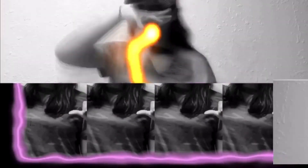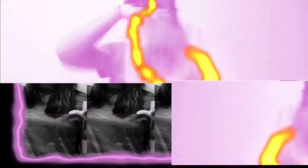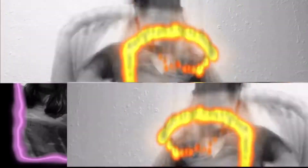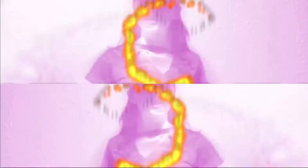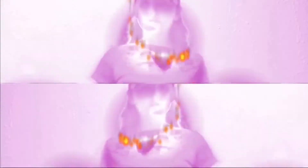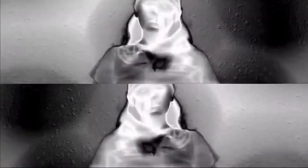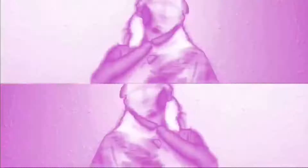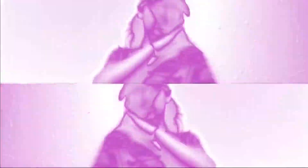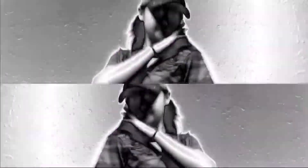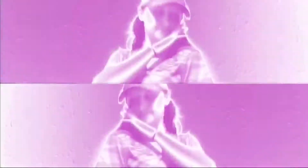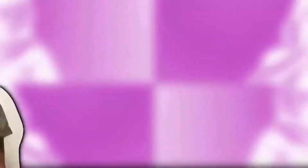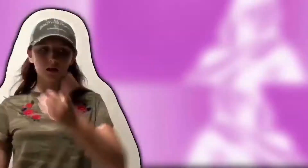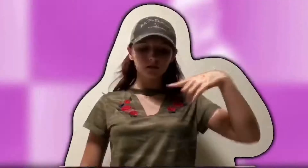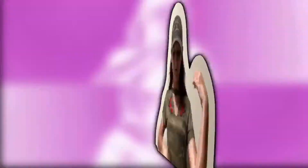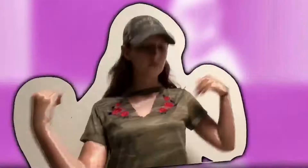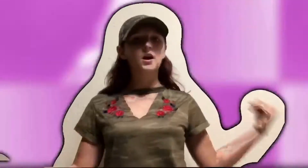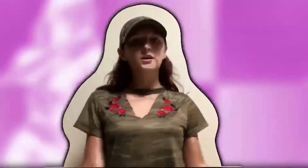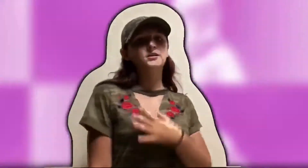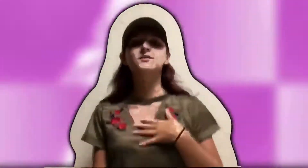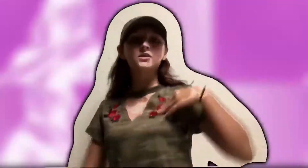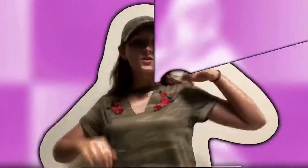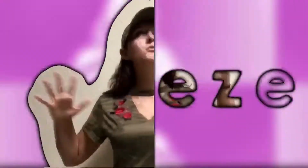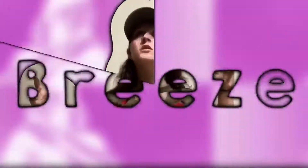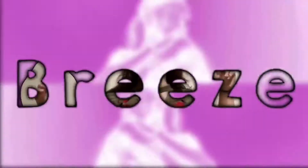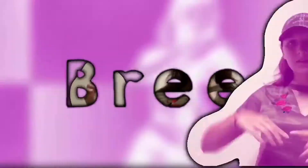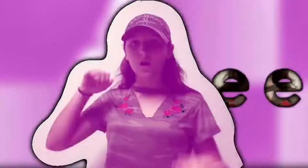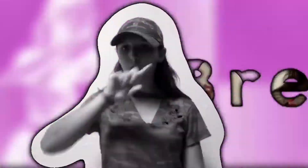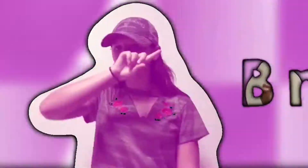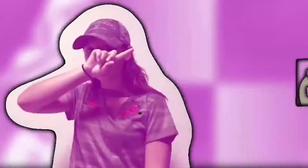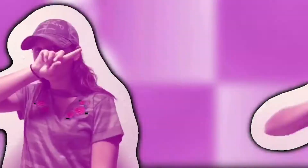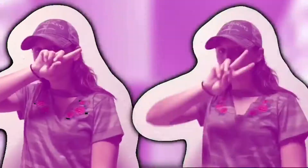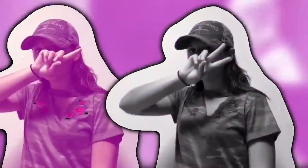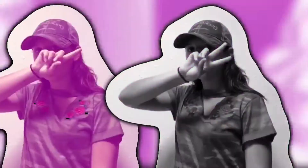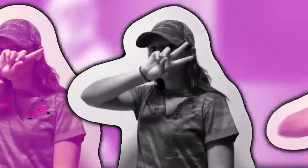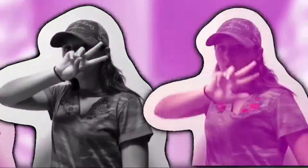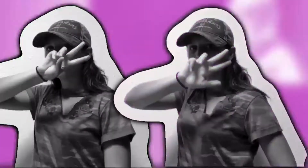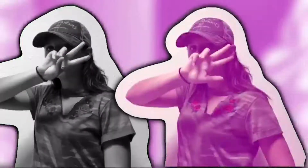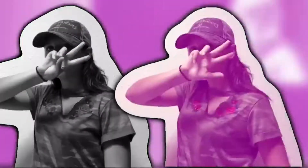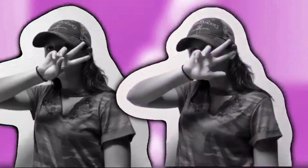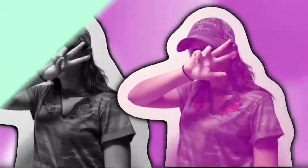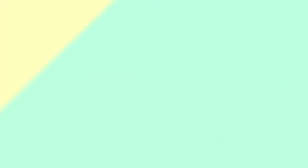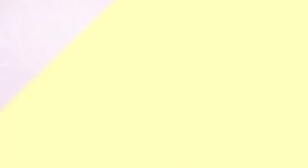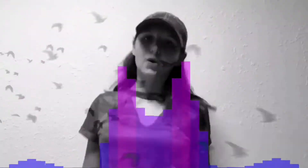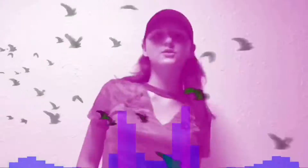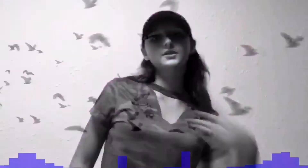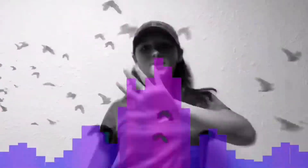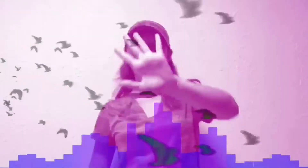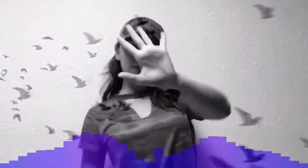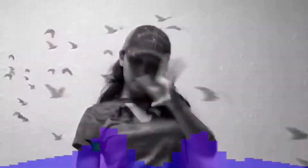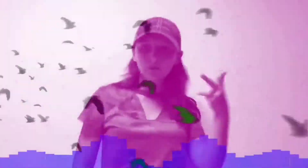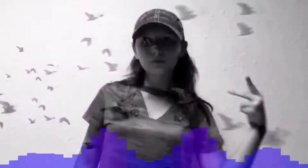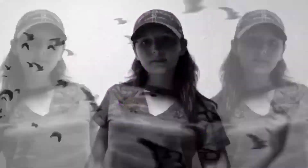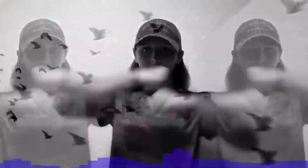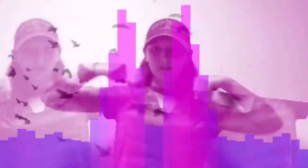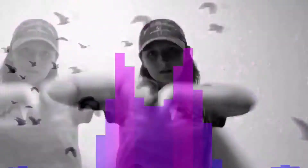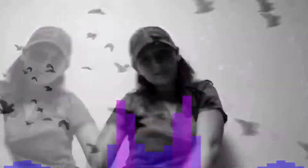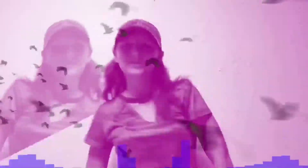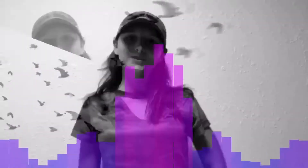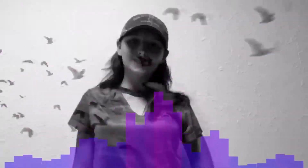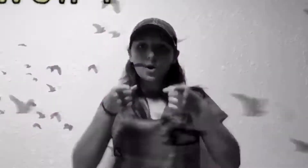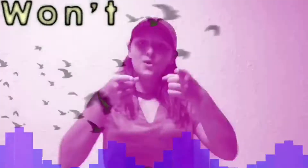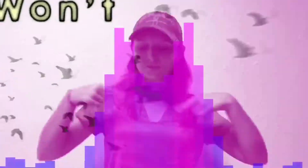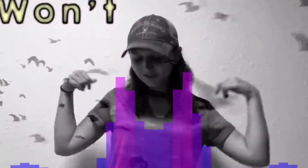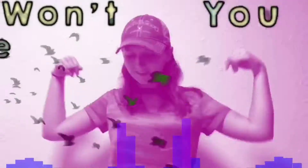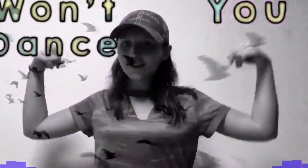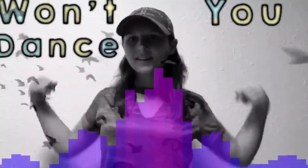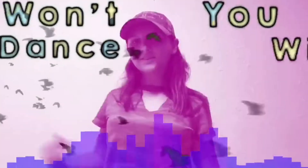Set on fire and still the dream. Spin around and feel the breeze. Count one, two, three. Won't you spot the music, get